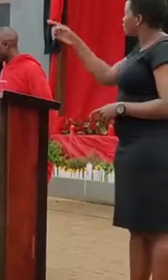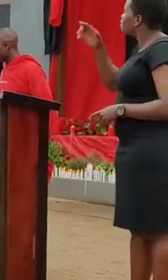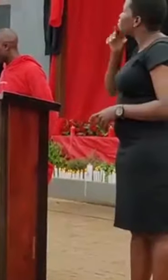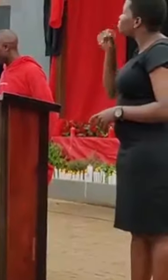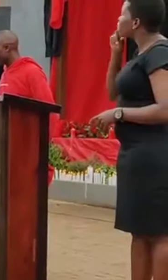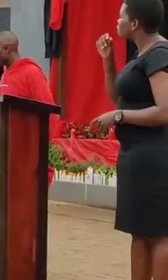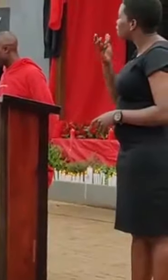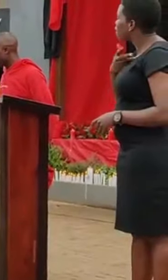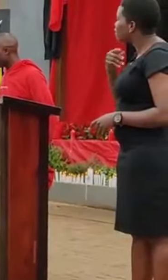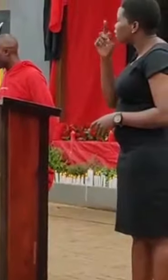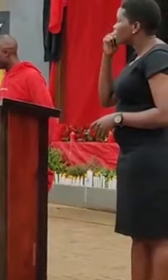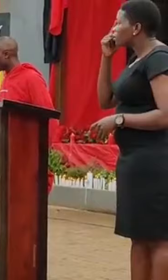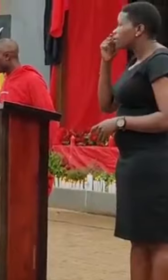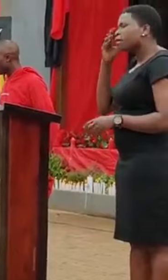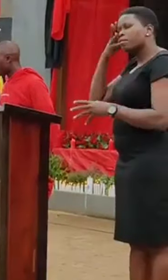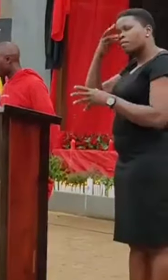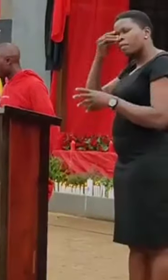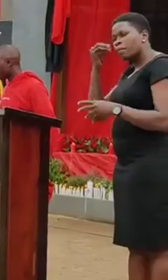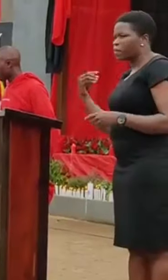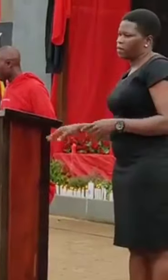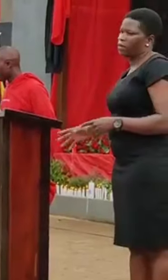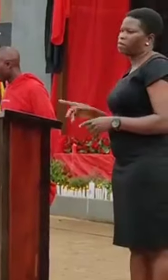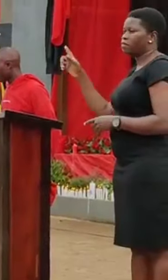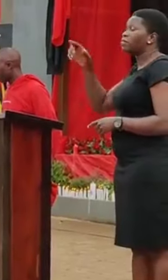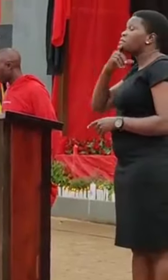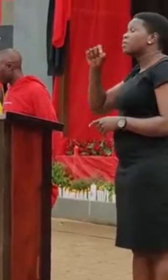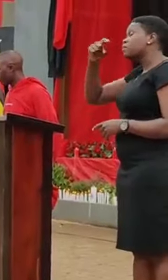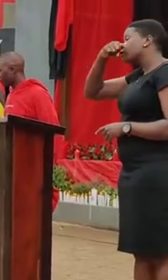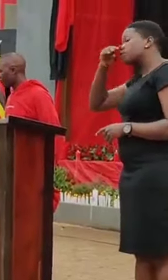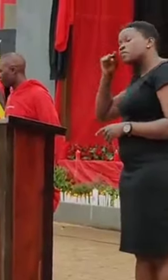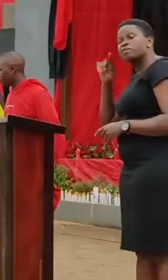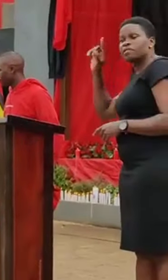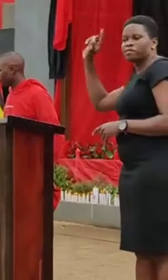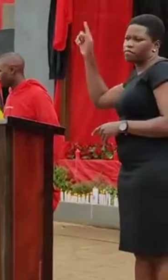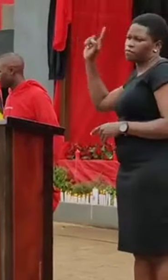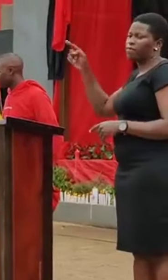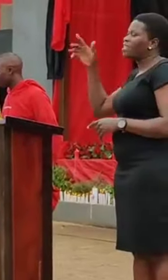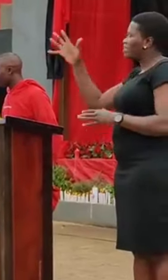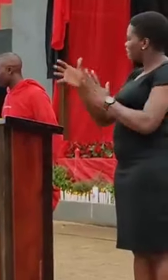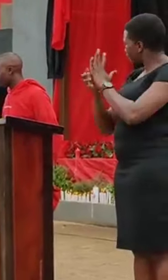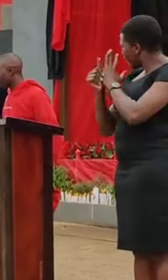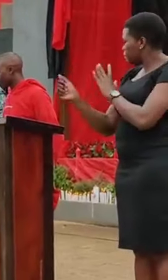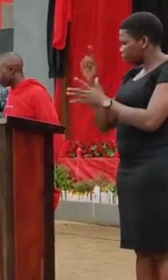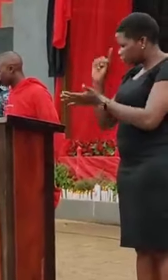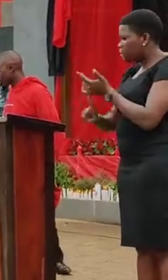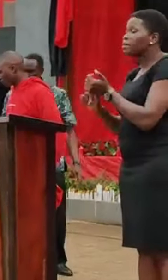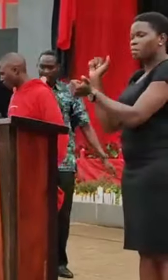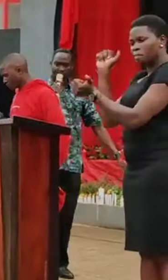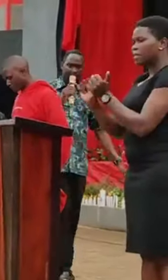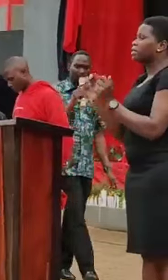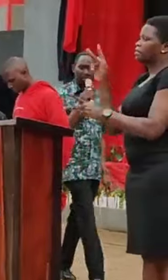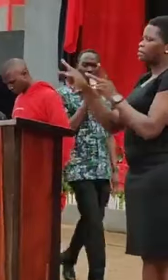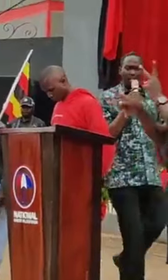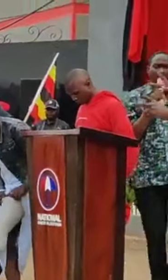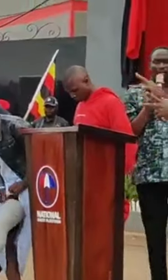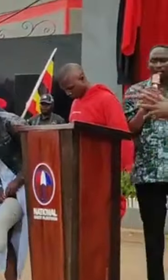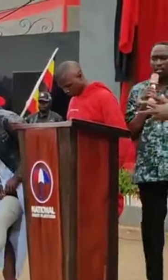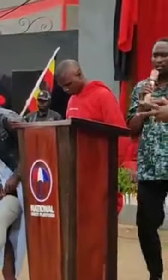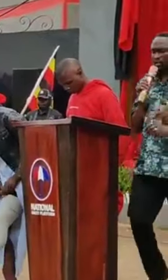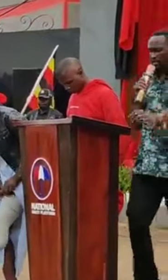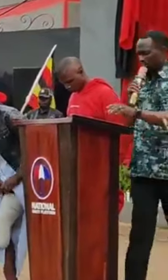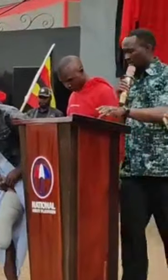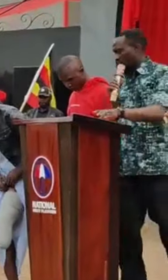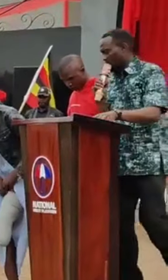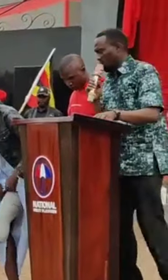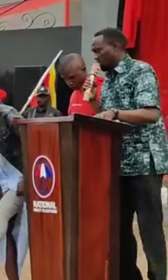gentleman has no eye. This is General Yoweri Kaguta Museveni. Their expertise is in torture. We were mukuba sasa